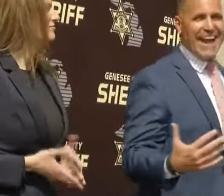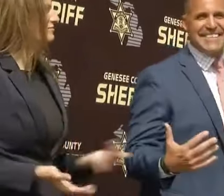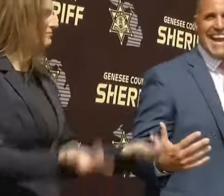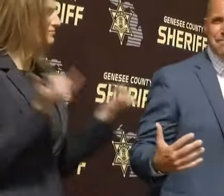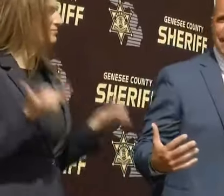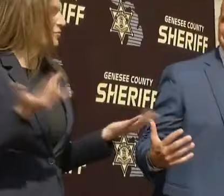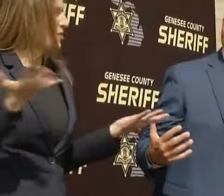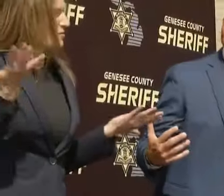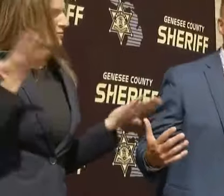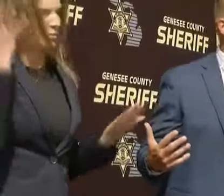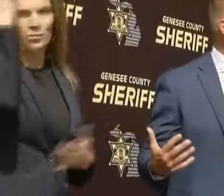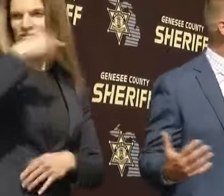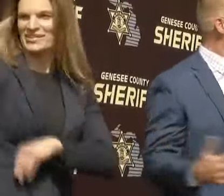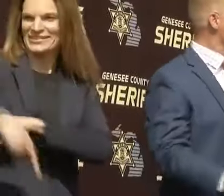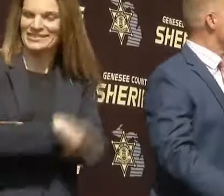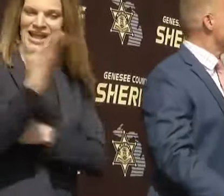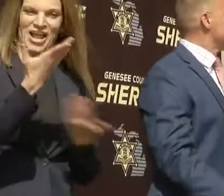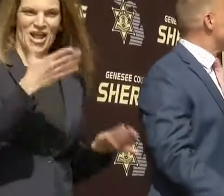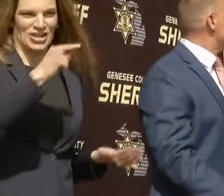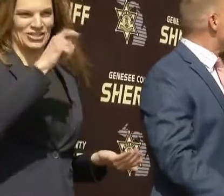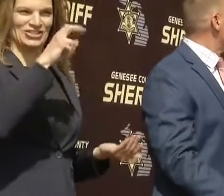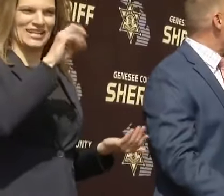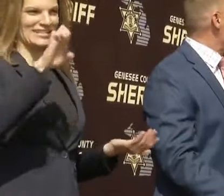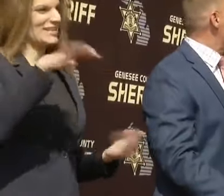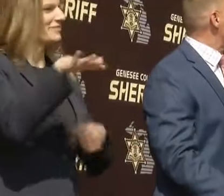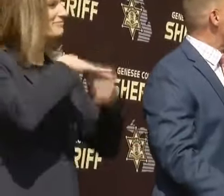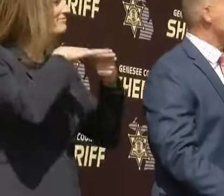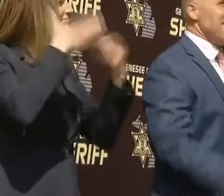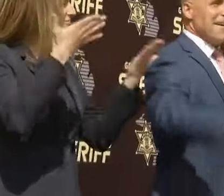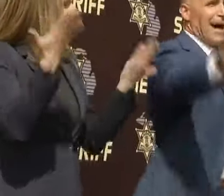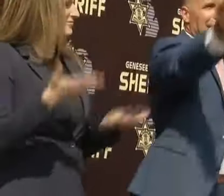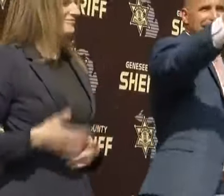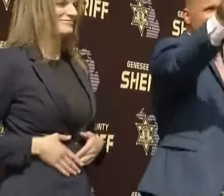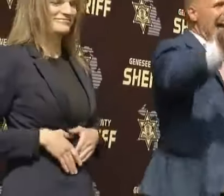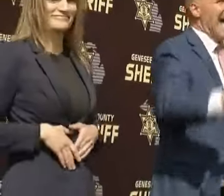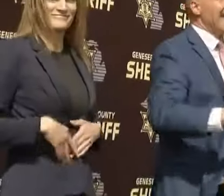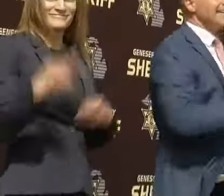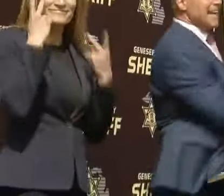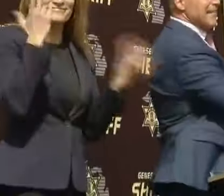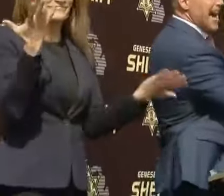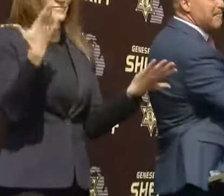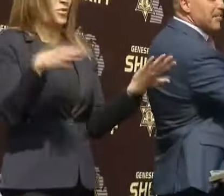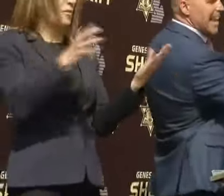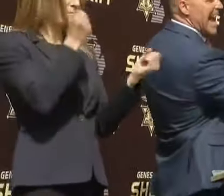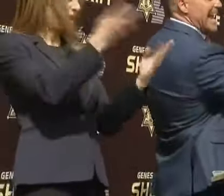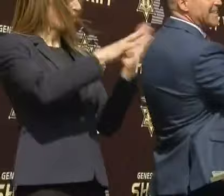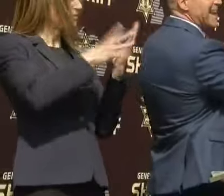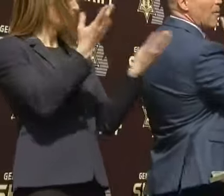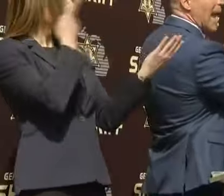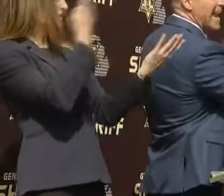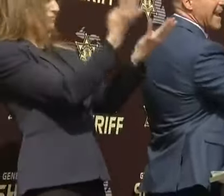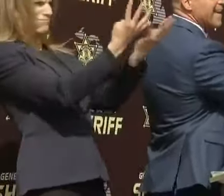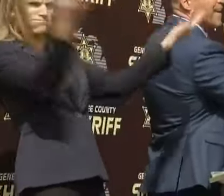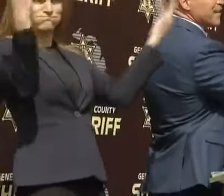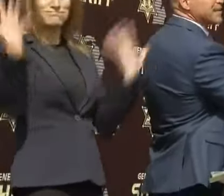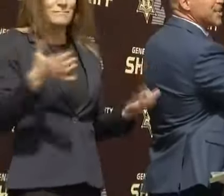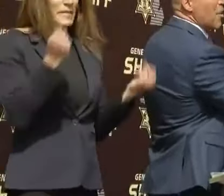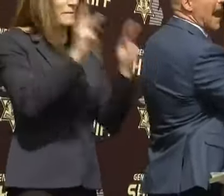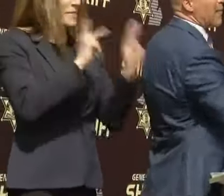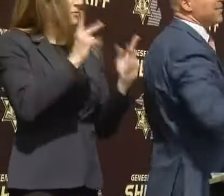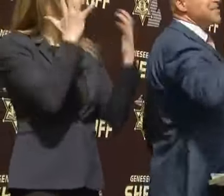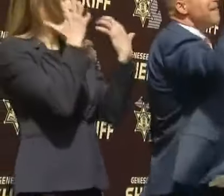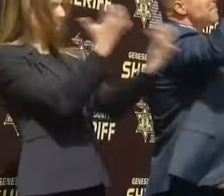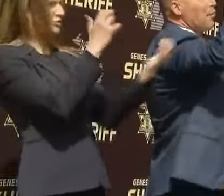Isn't it a great day to be in Genesee County? Yes. How about the line? Give it up for the line out there, Randy,